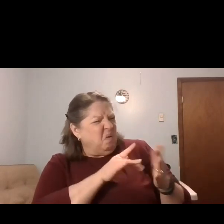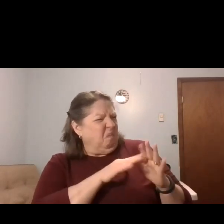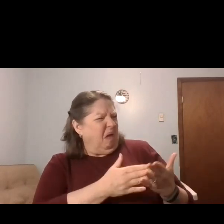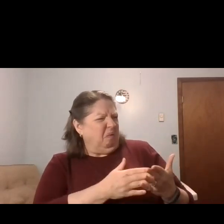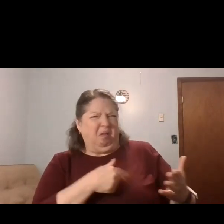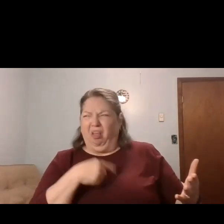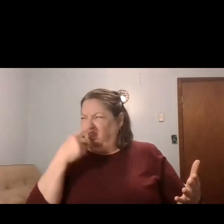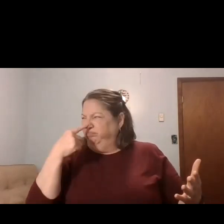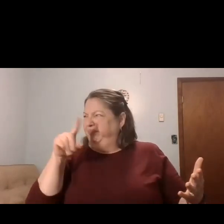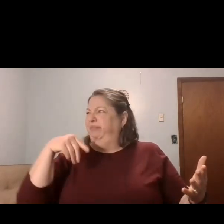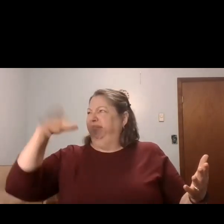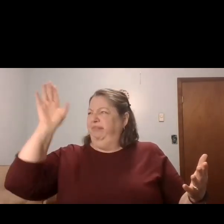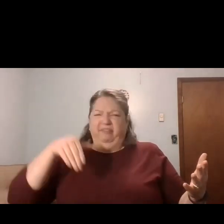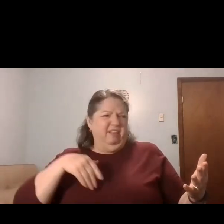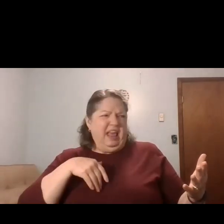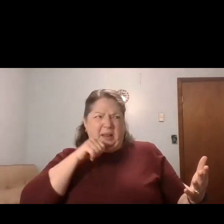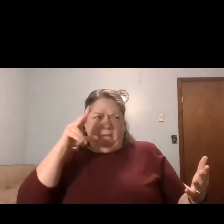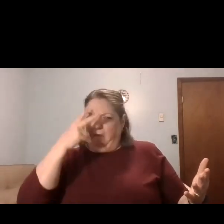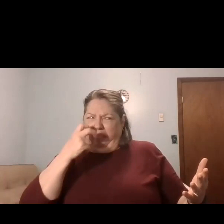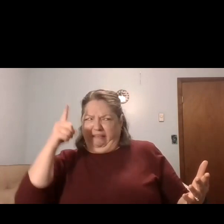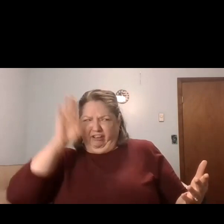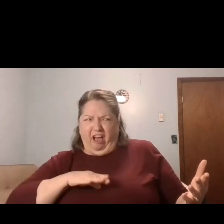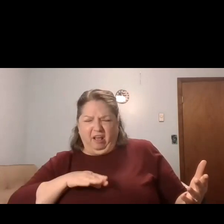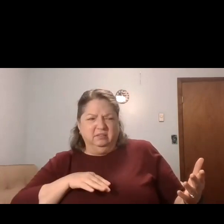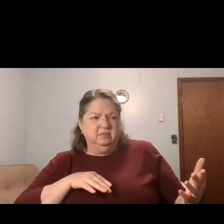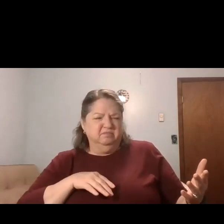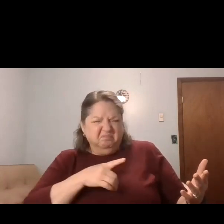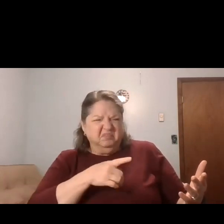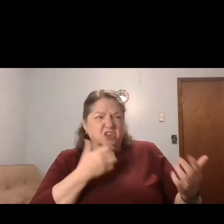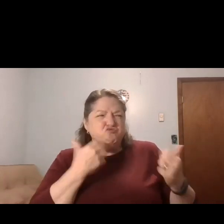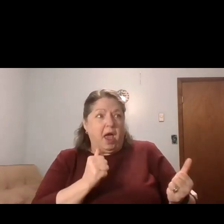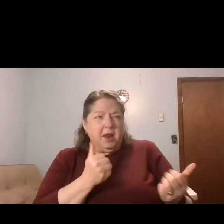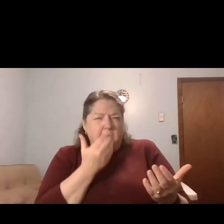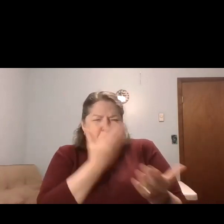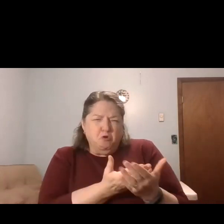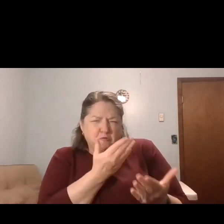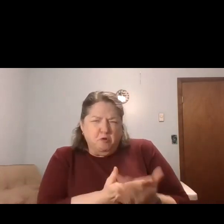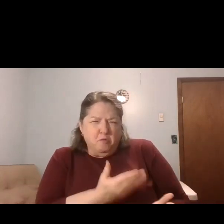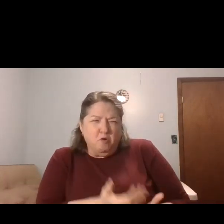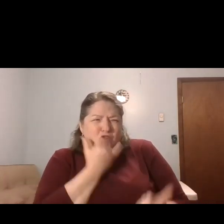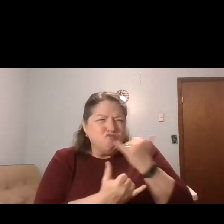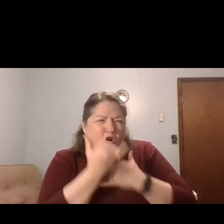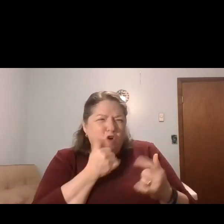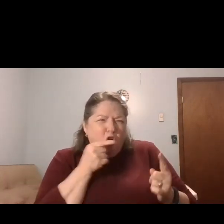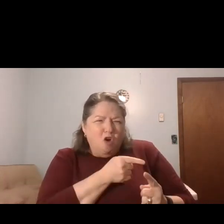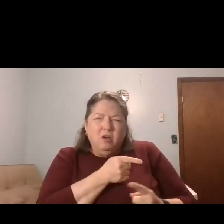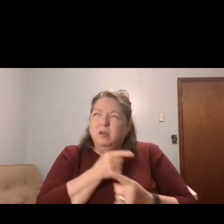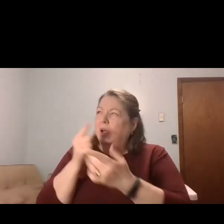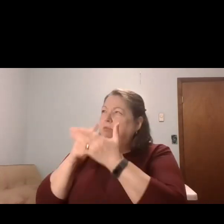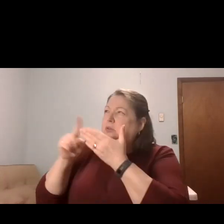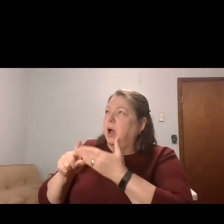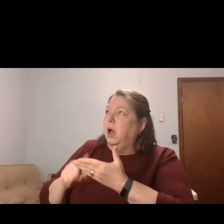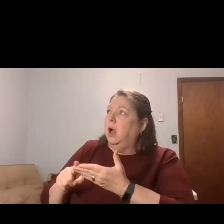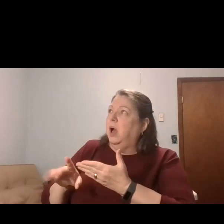And he went out his way to prove them wrong. He searched and searched, and eventually found that Jesus Christ is real, is alive, and so